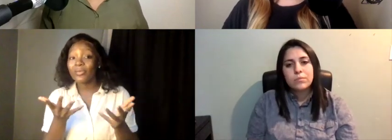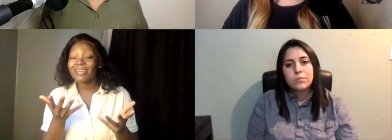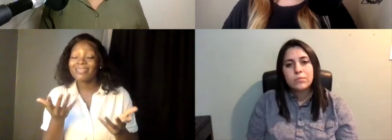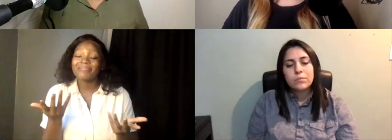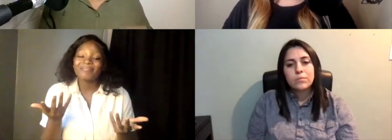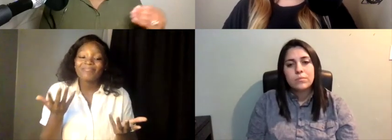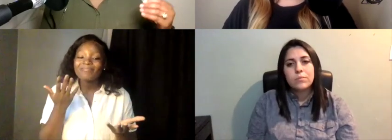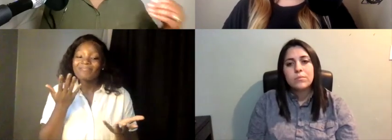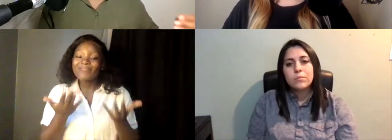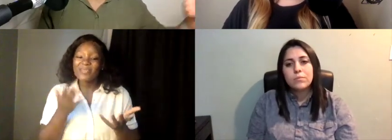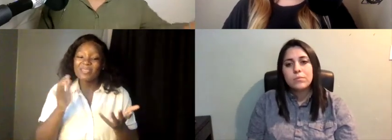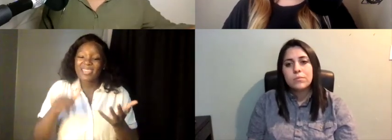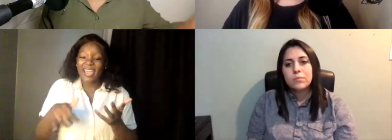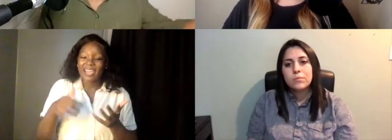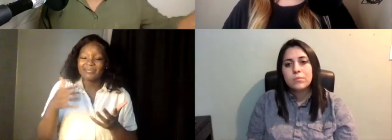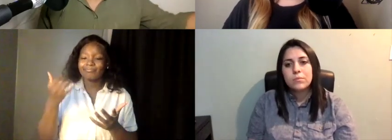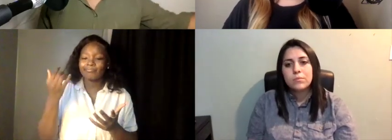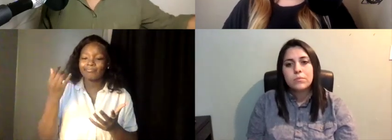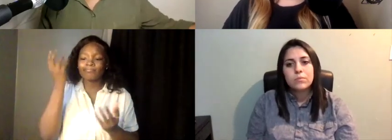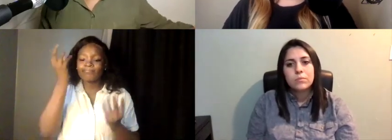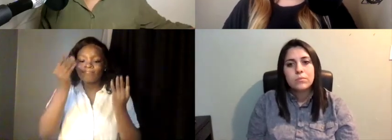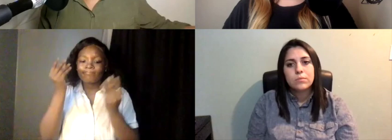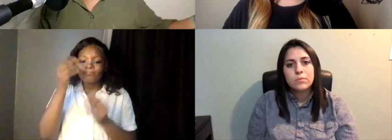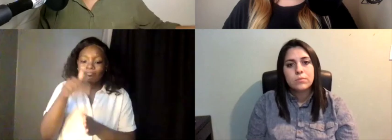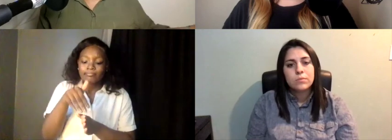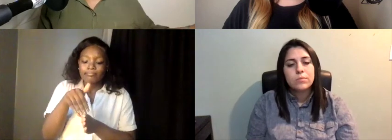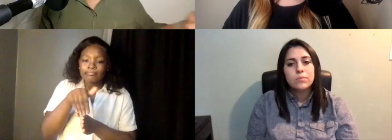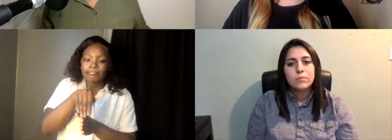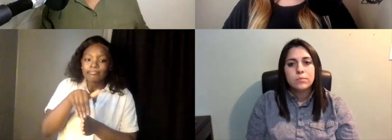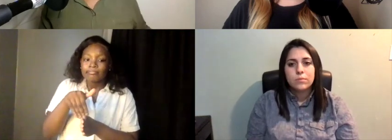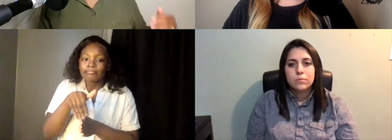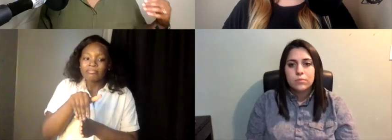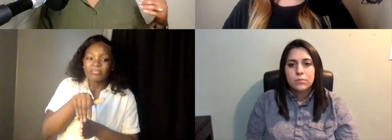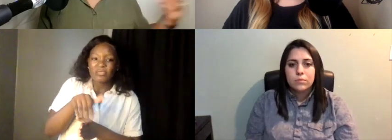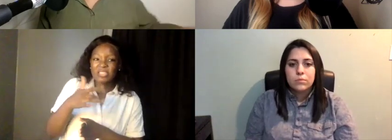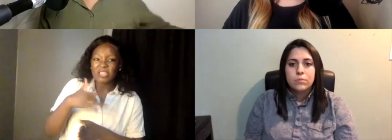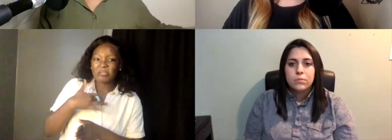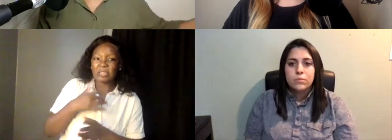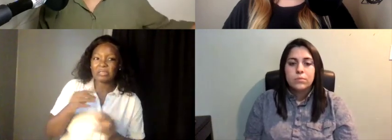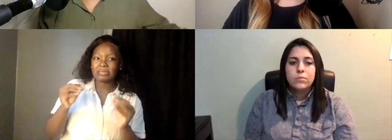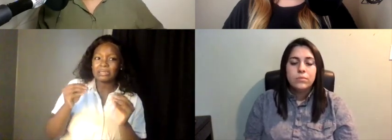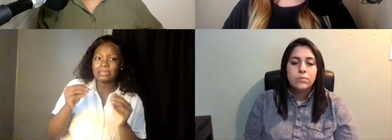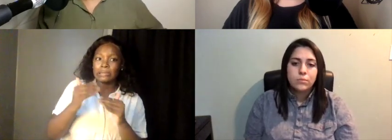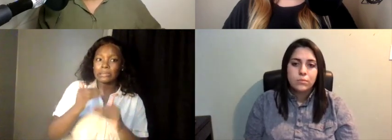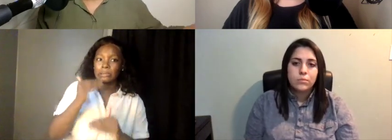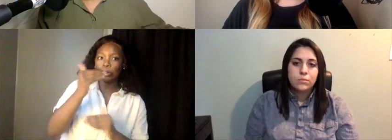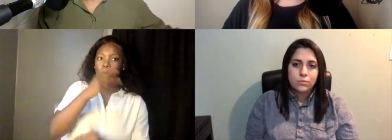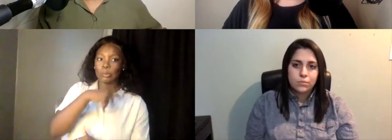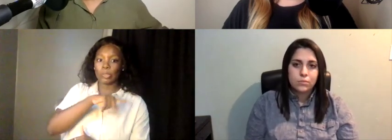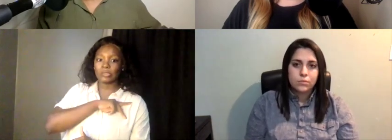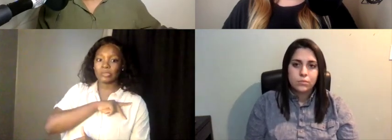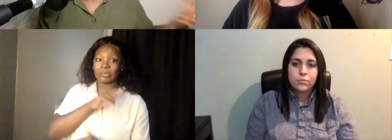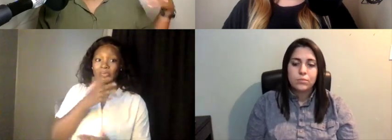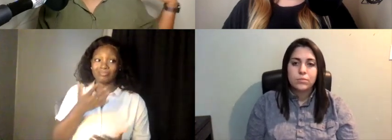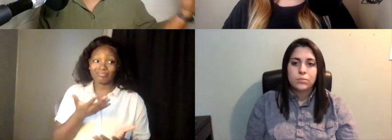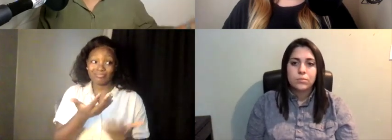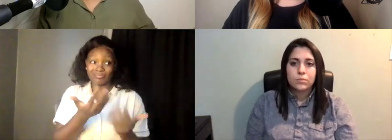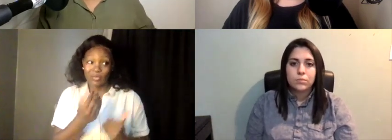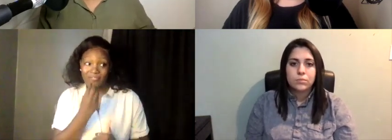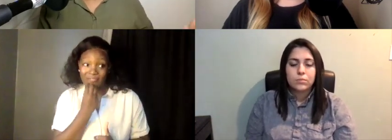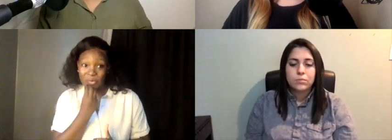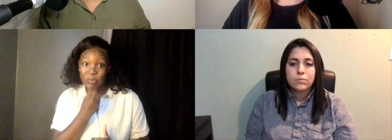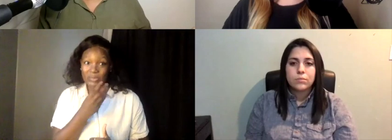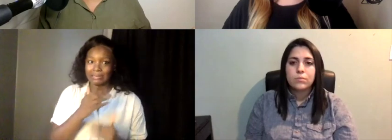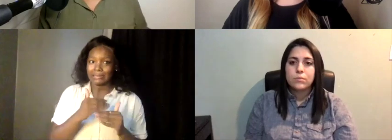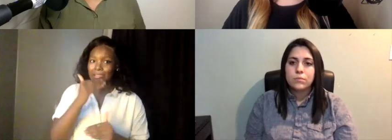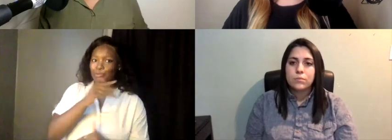line between, yeah, is it a little too forward or personal to ask this person out for dinner after, or, you know, or for